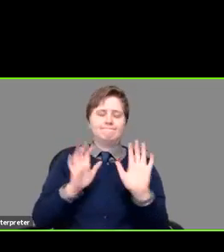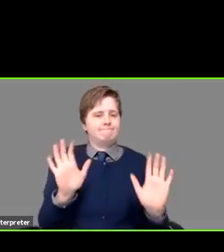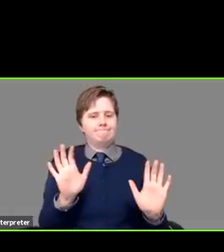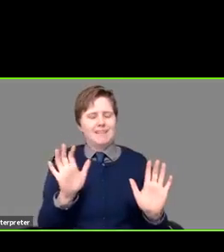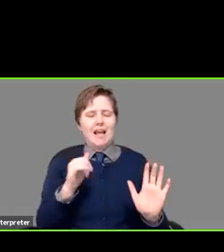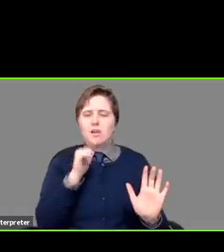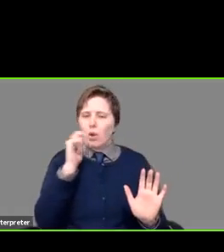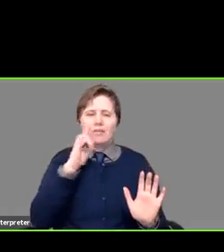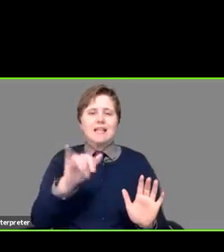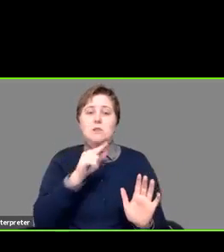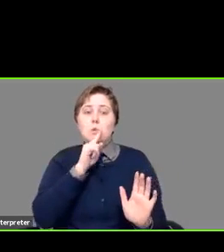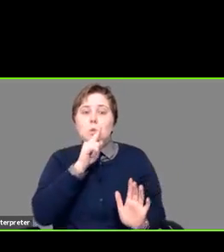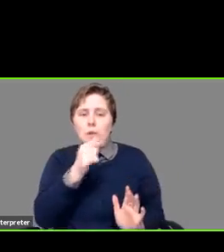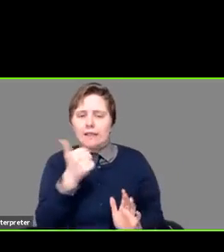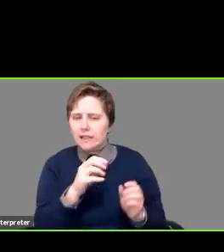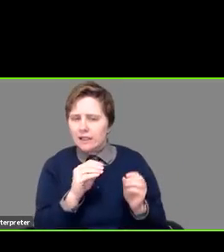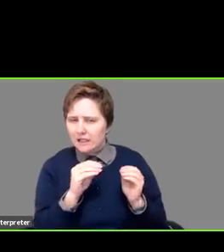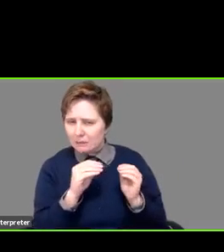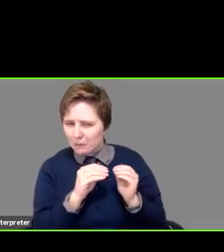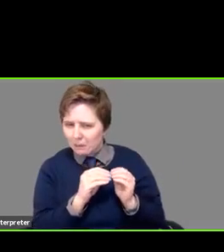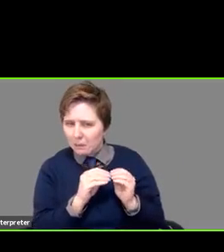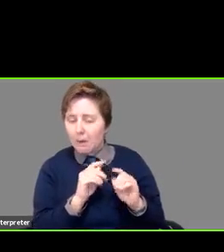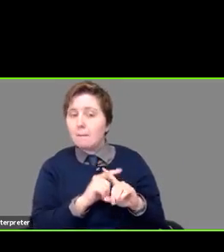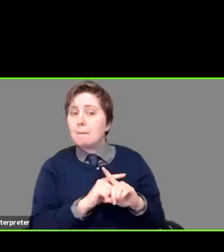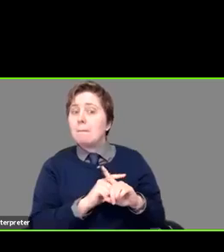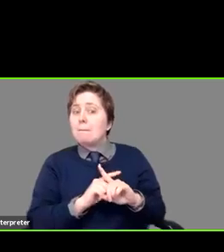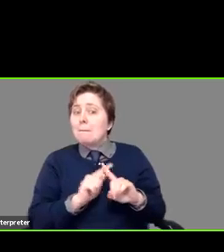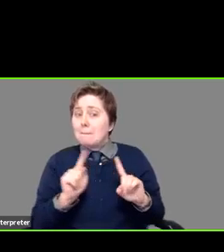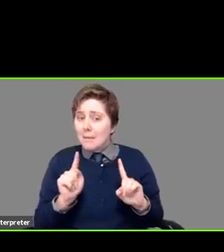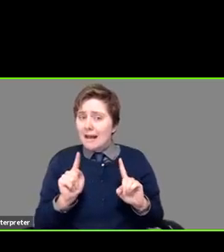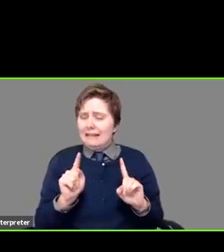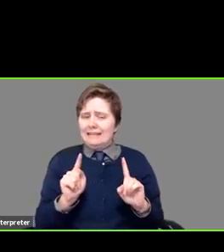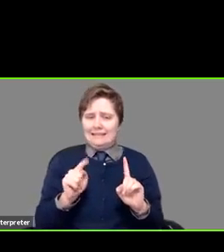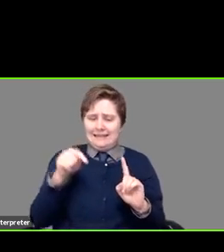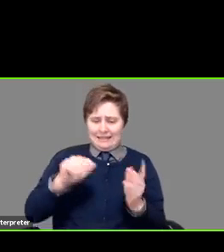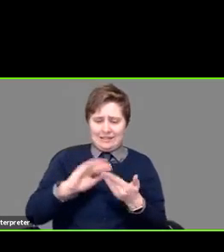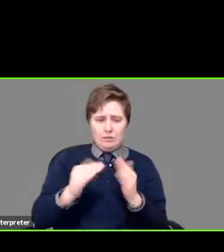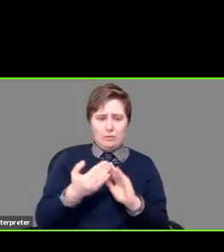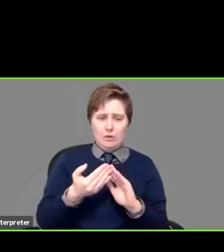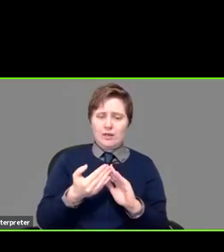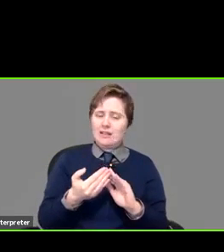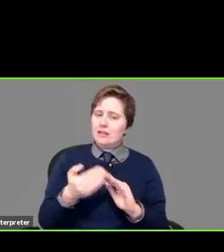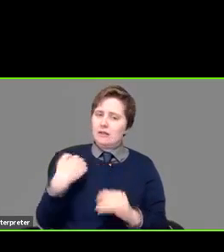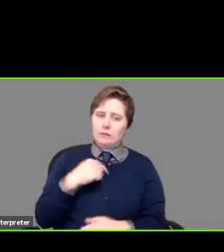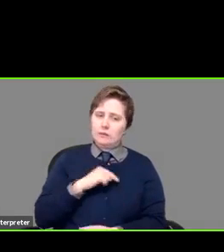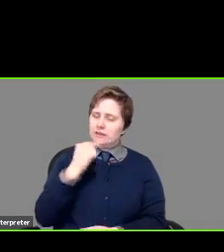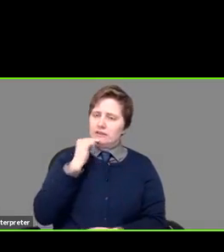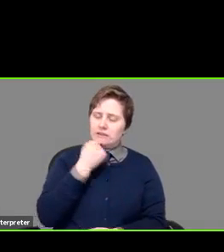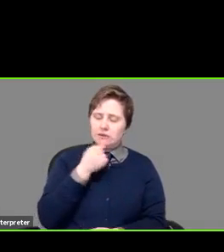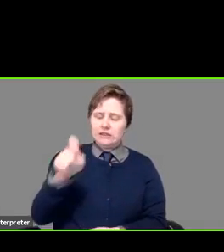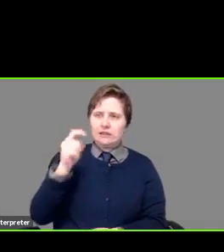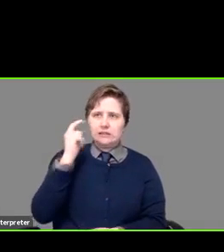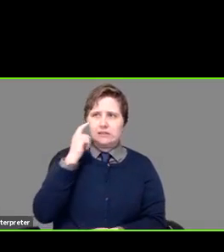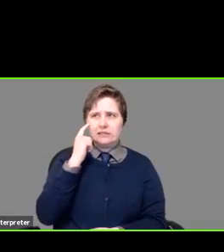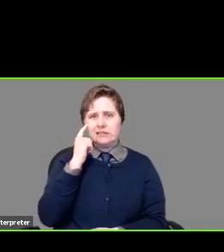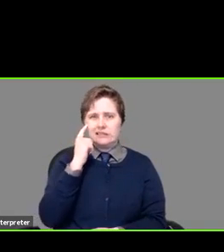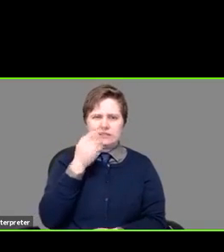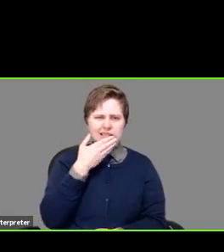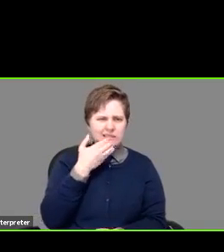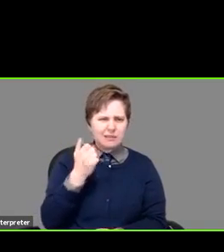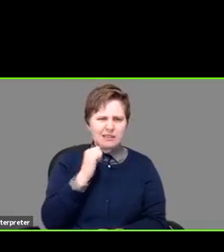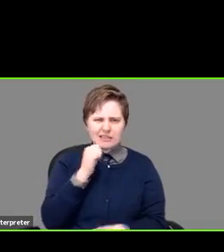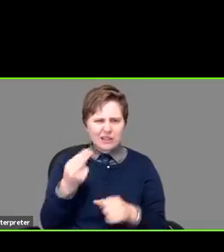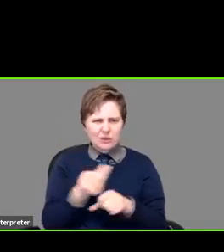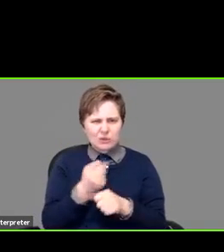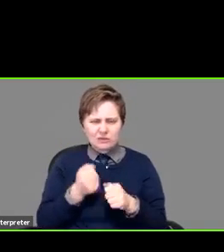on the table. But we really, in this community, need to seriously think if it is the best thing to not wear face